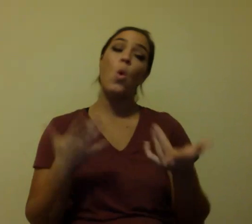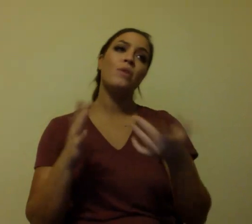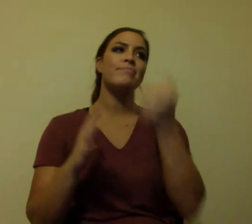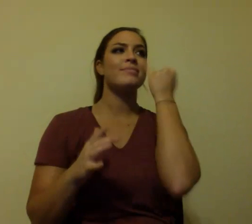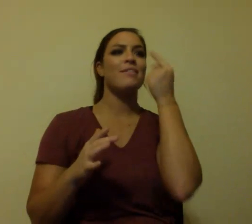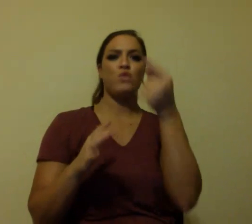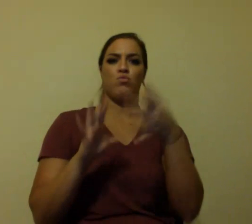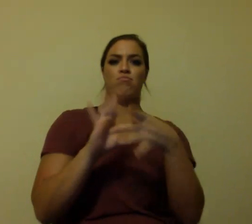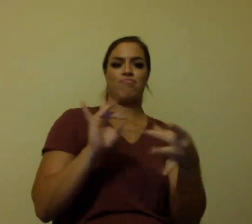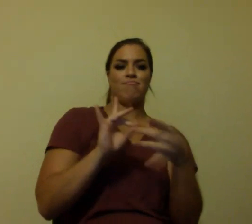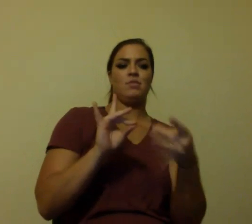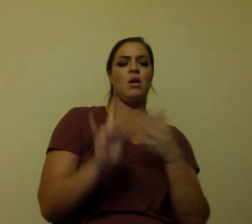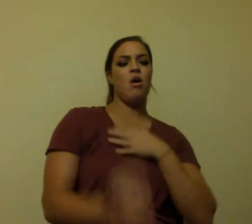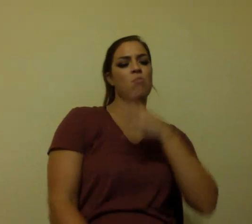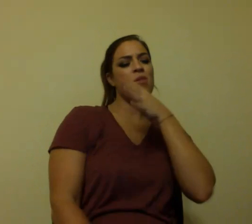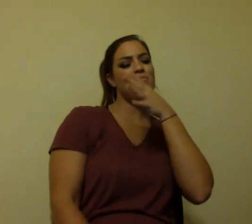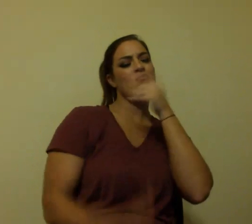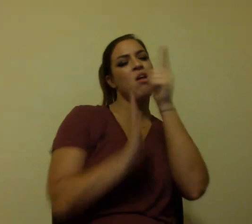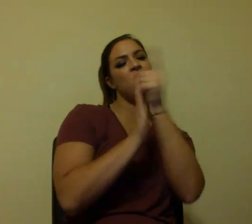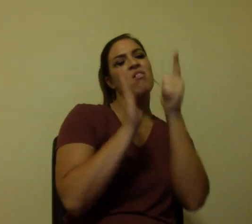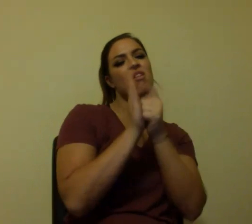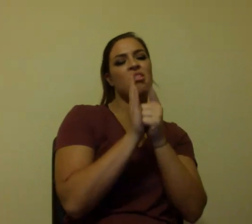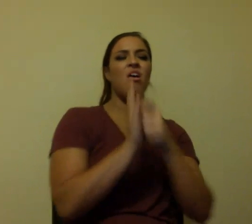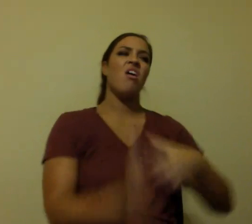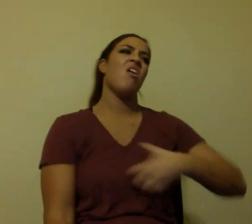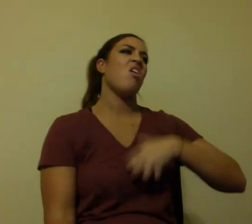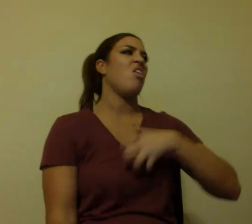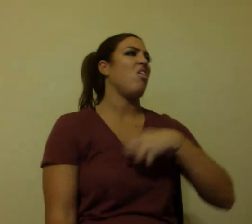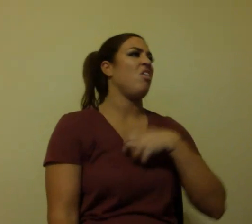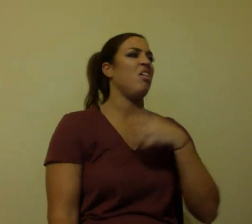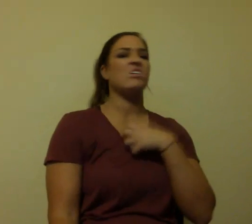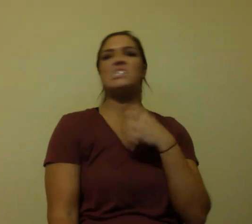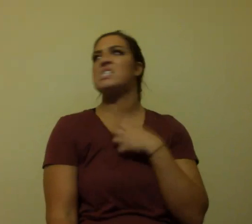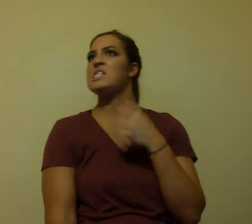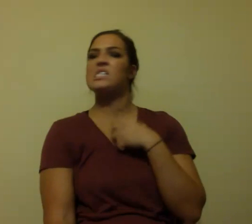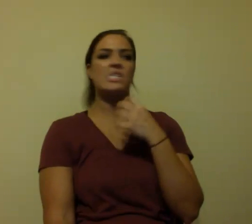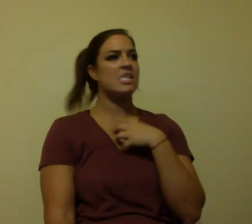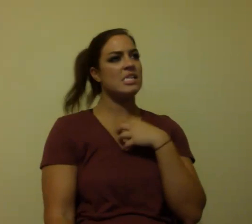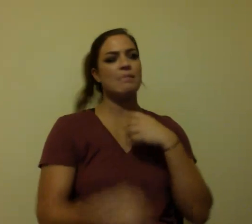earth, but it's up to you how you respond to her because you're in control.